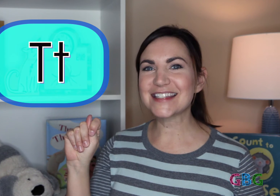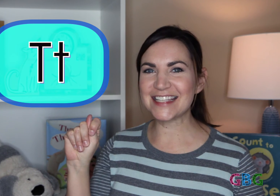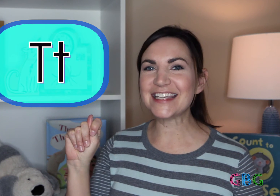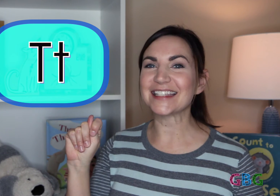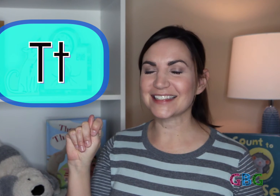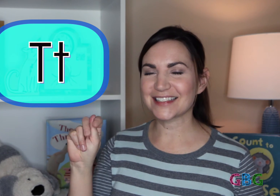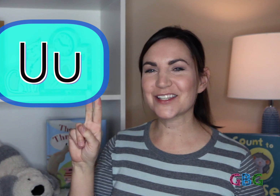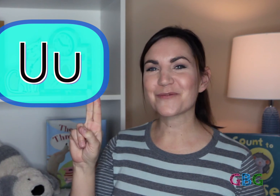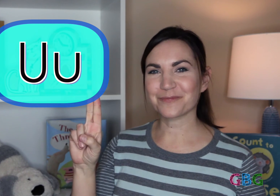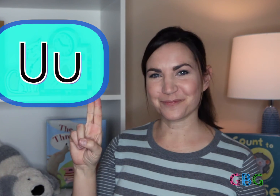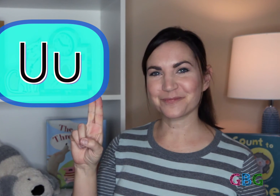T,